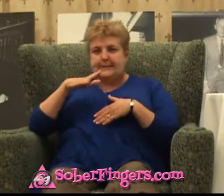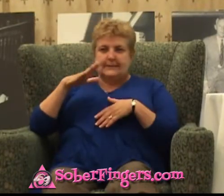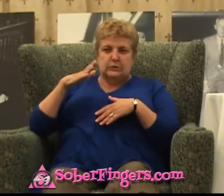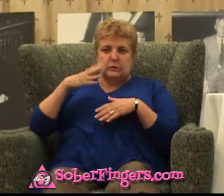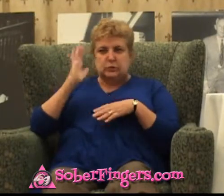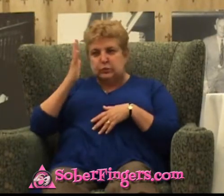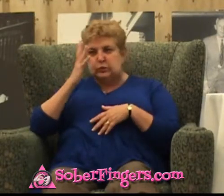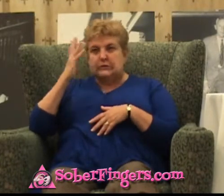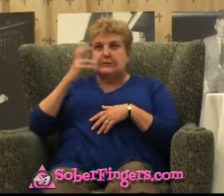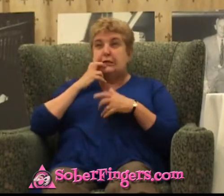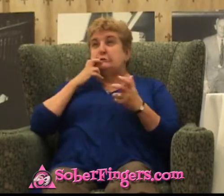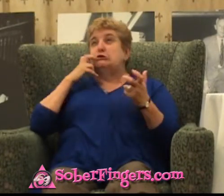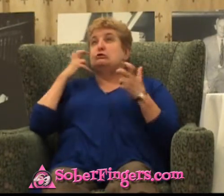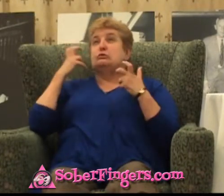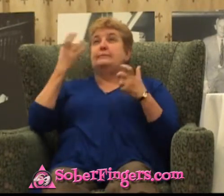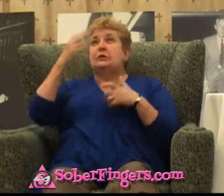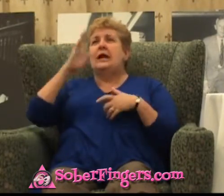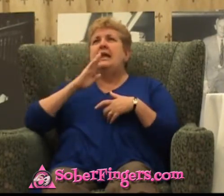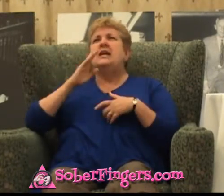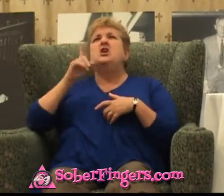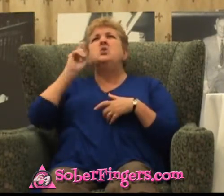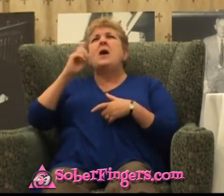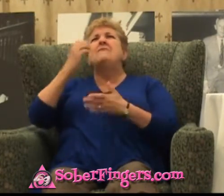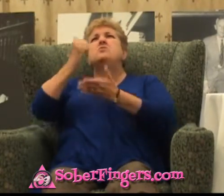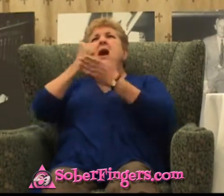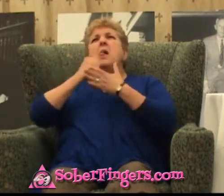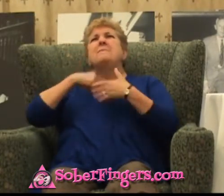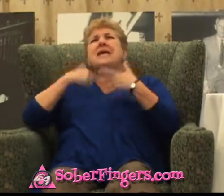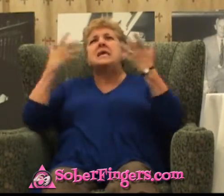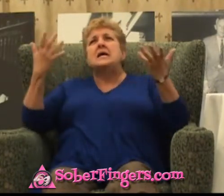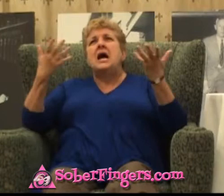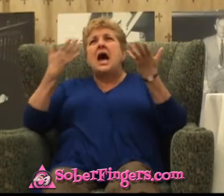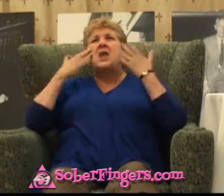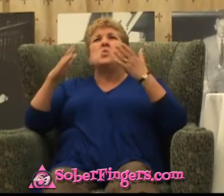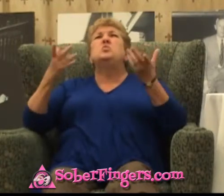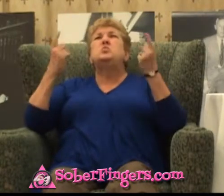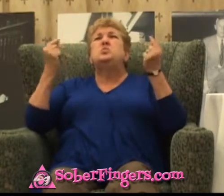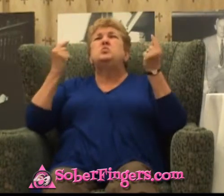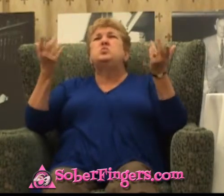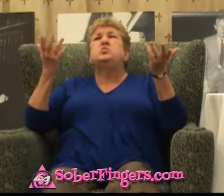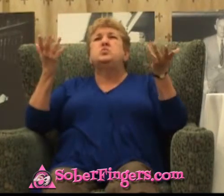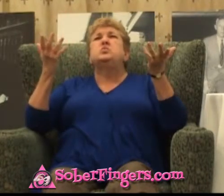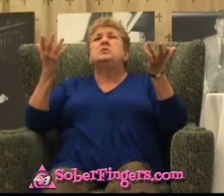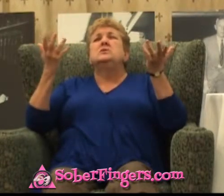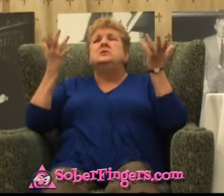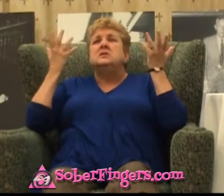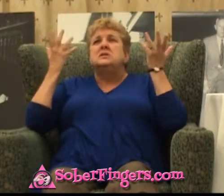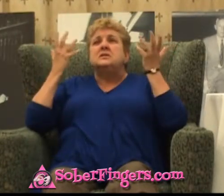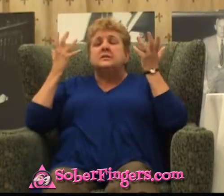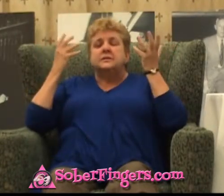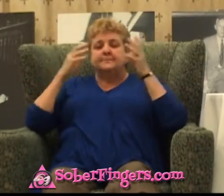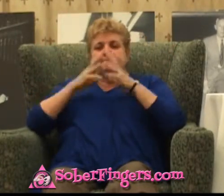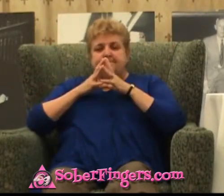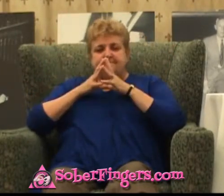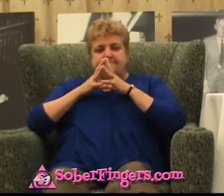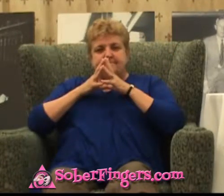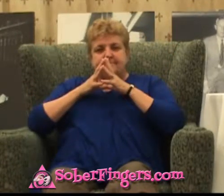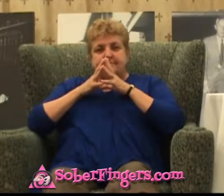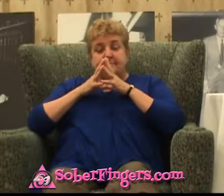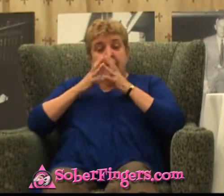out to this God, and I'm like, God, you have got to help me. I don't know what's going on, and I don't know what to do. And what happened to me was